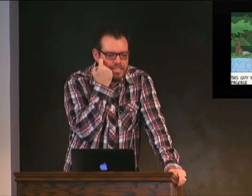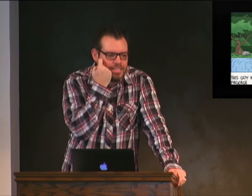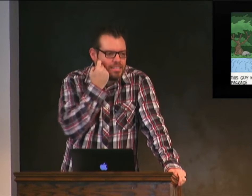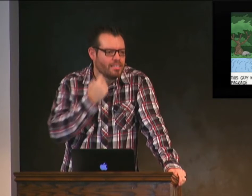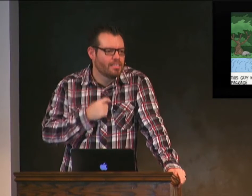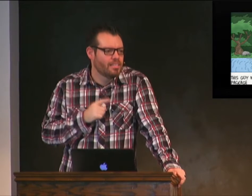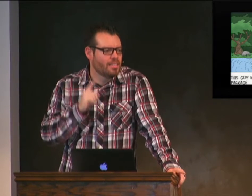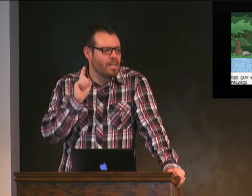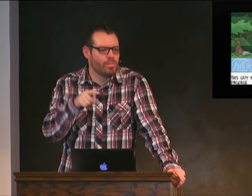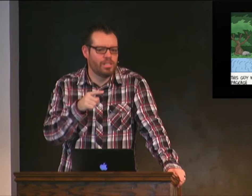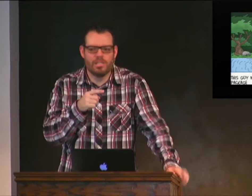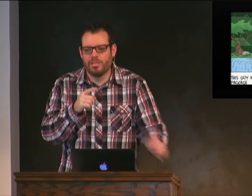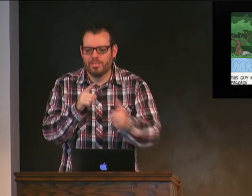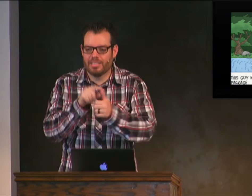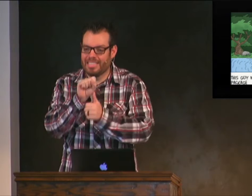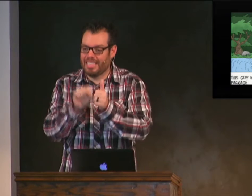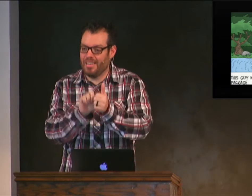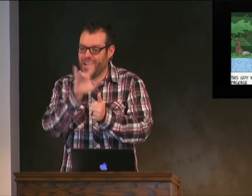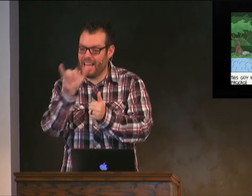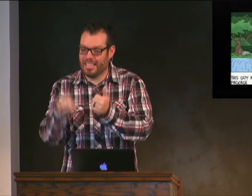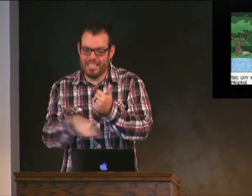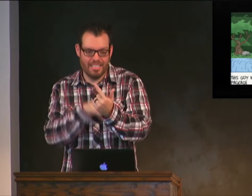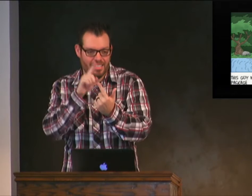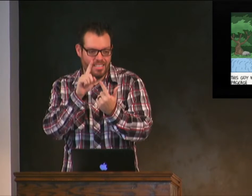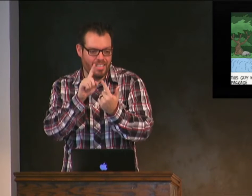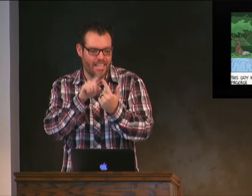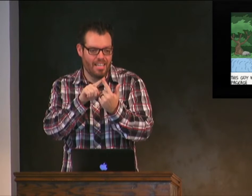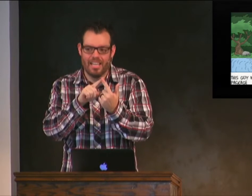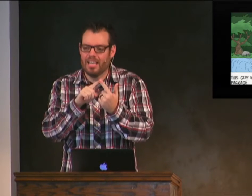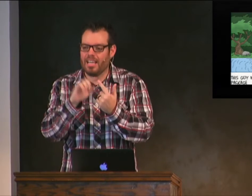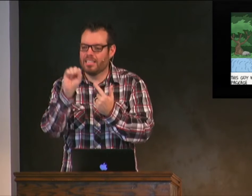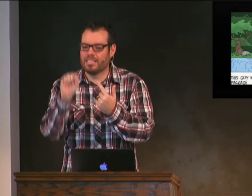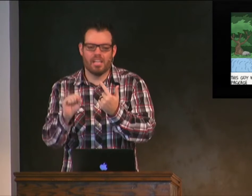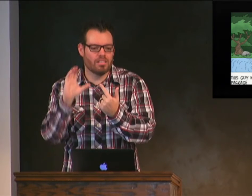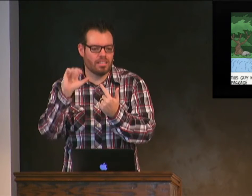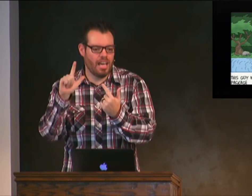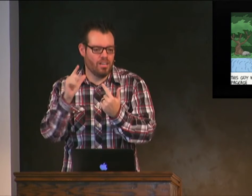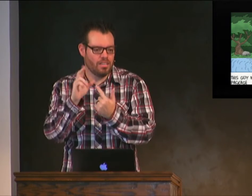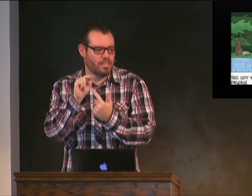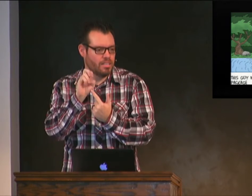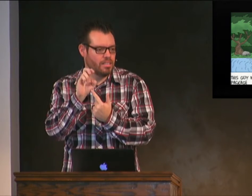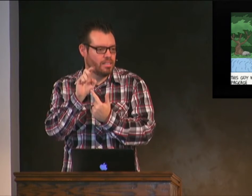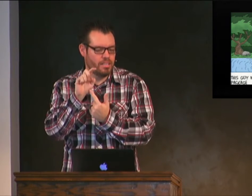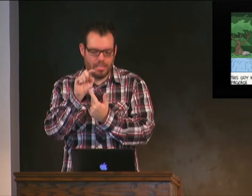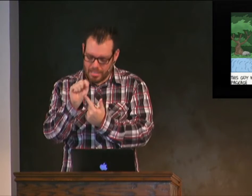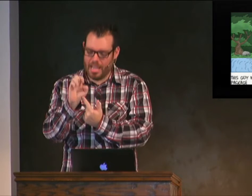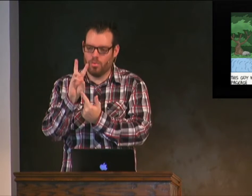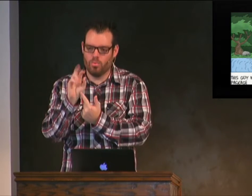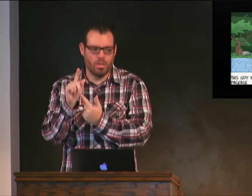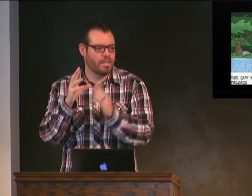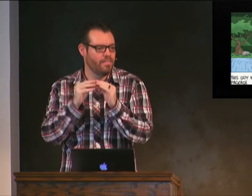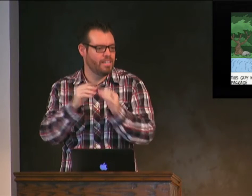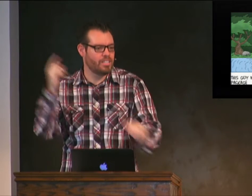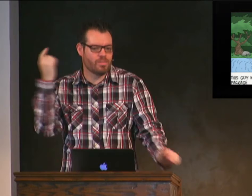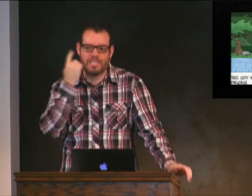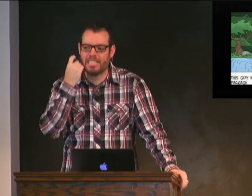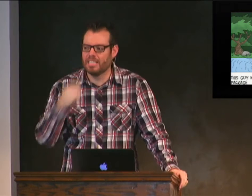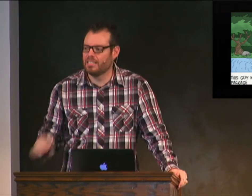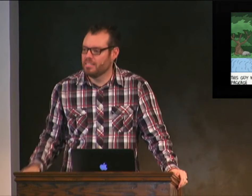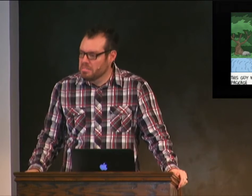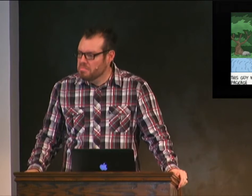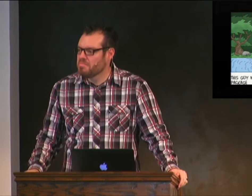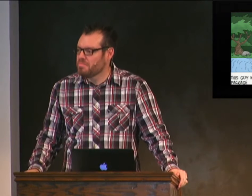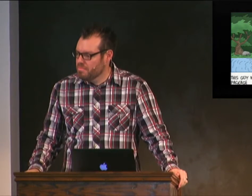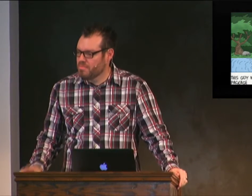Recently, I went to the state rally in the South Cal Network Convention